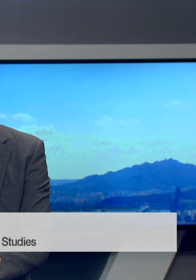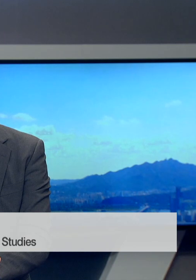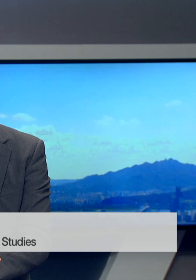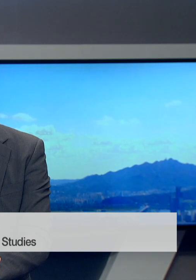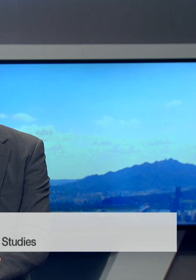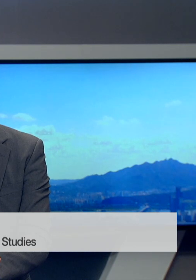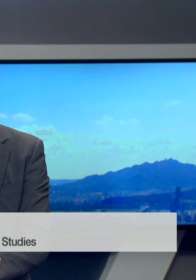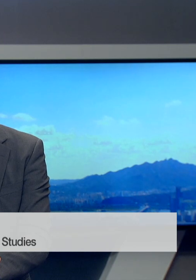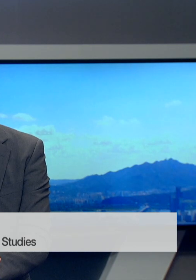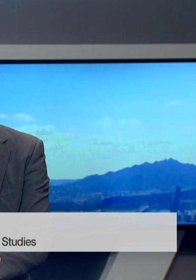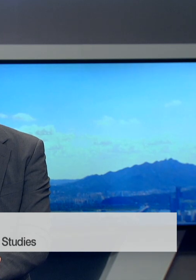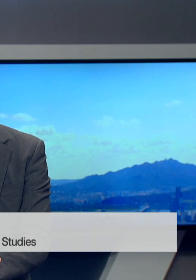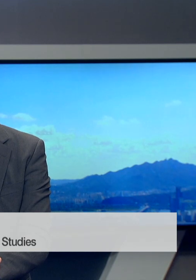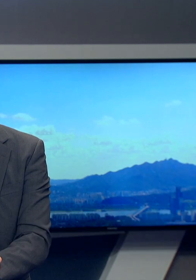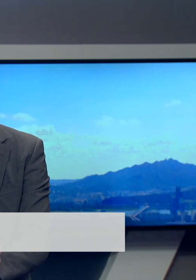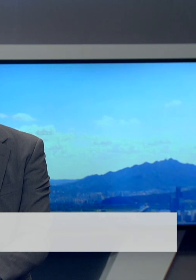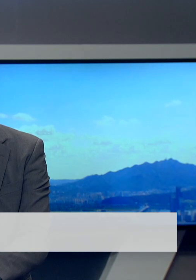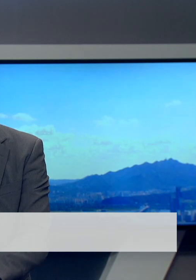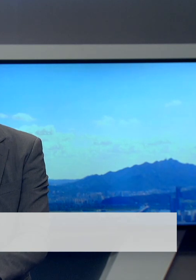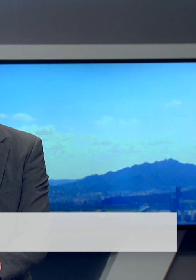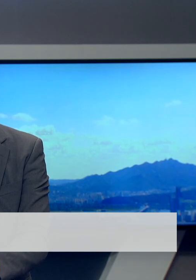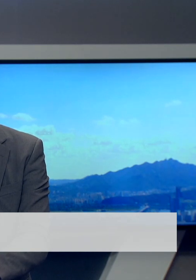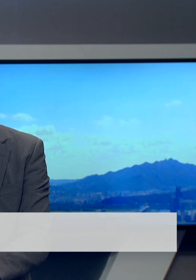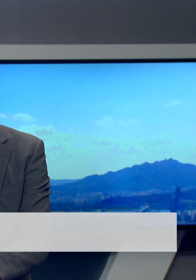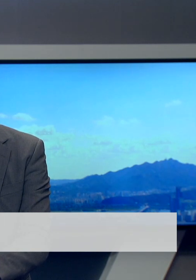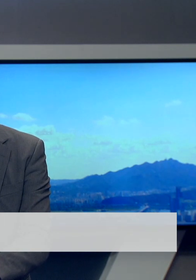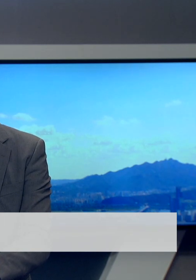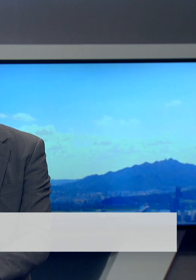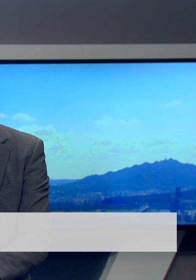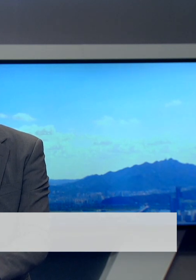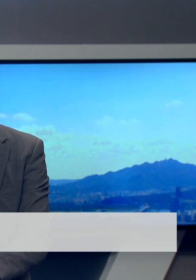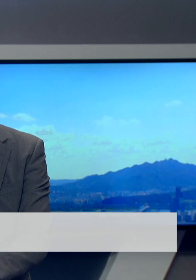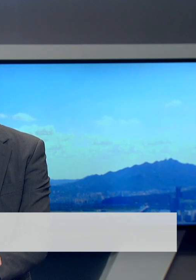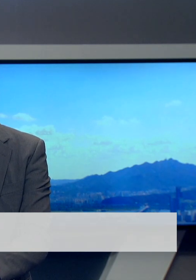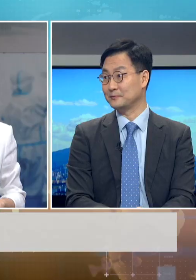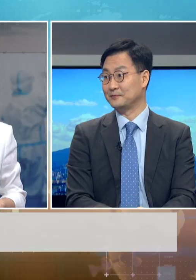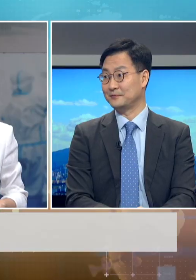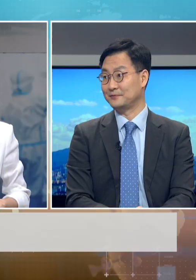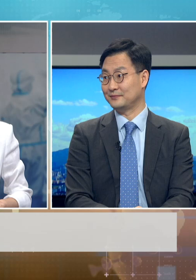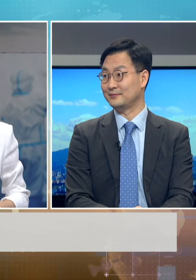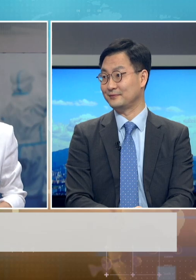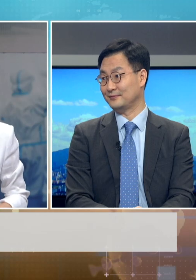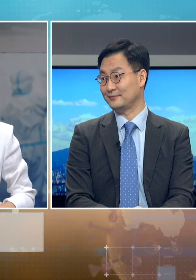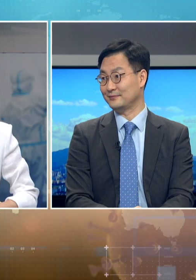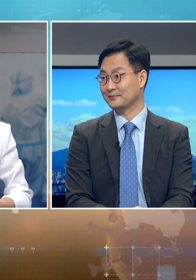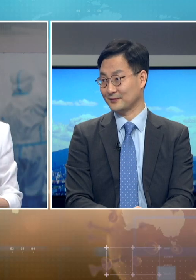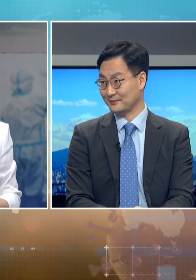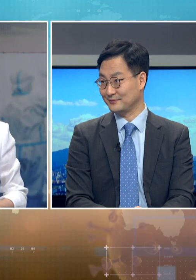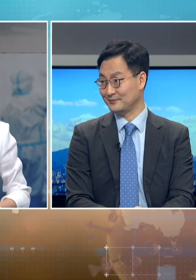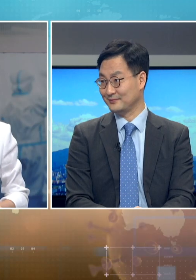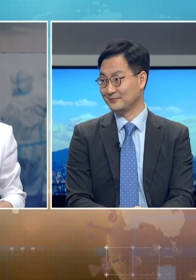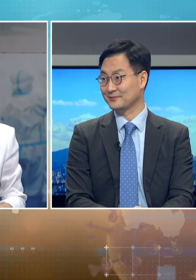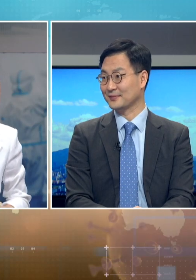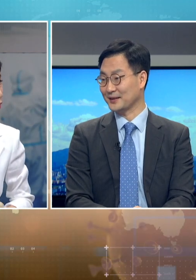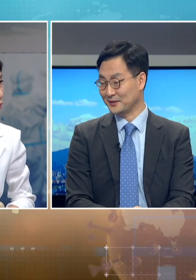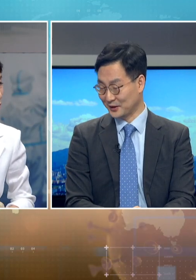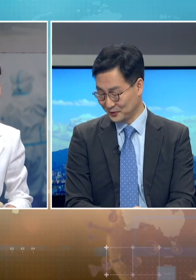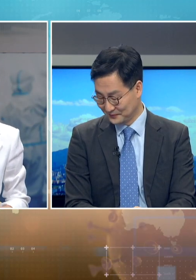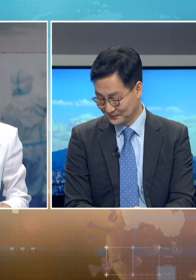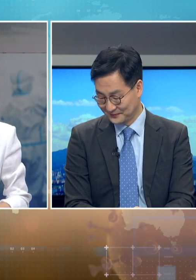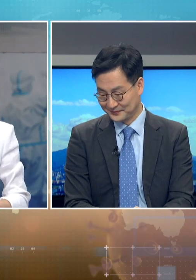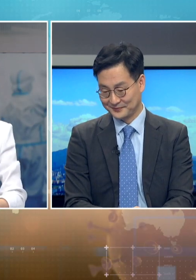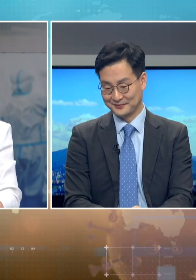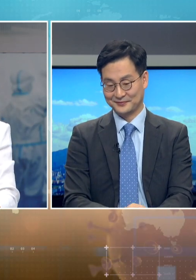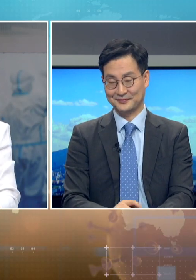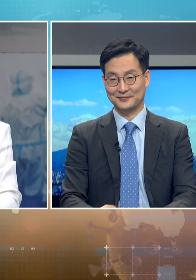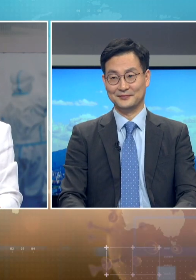in the near future. I think there's two things the Korean government have to show their leadership on two aspects. I see. All right, Professor An, thank you very much for your thoughts. Thank